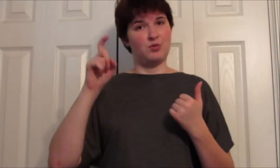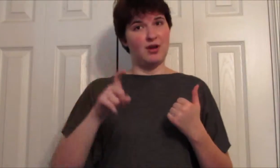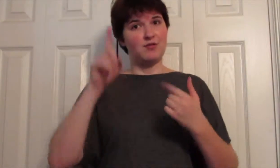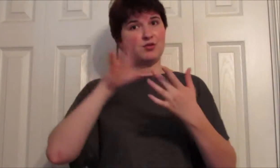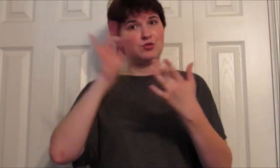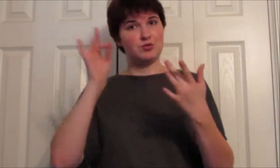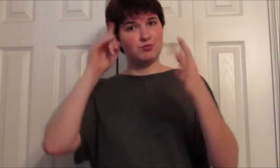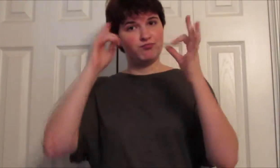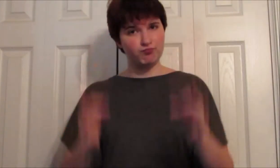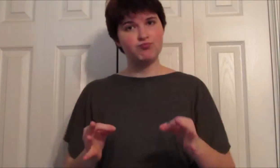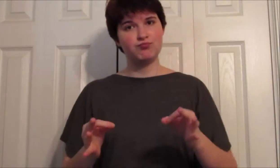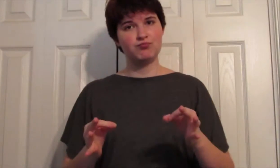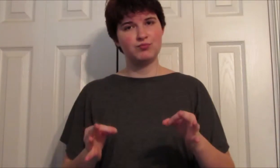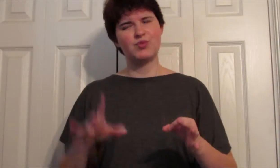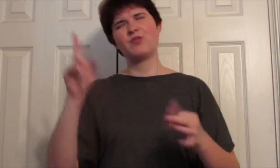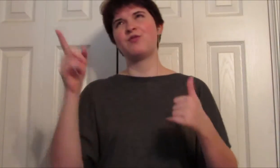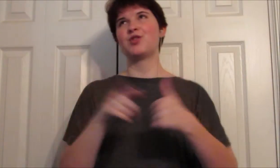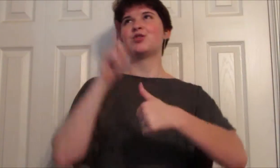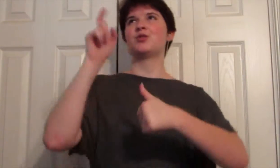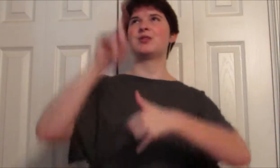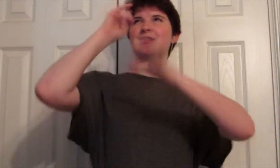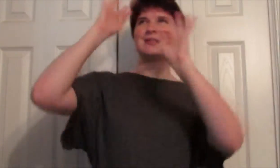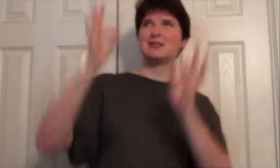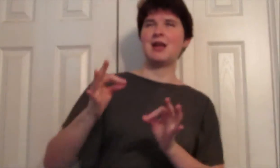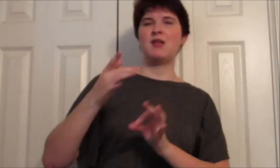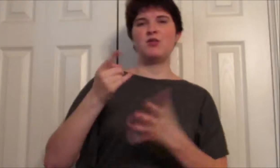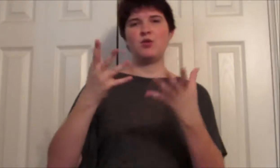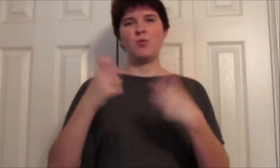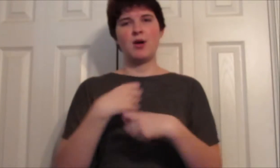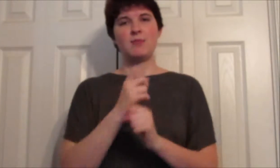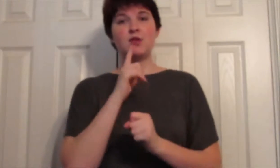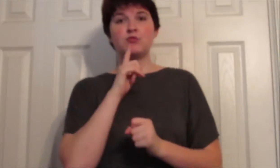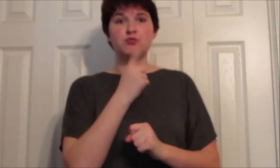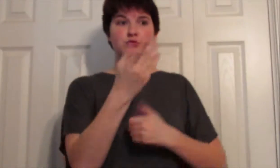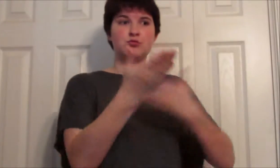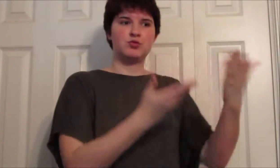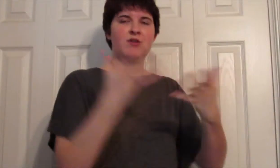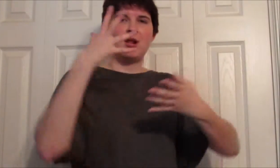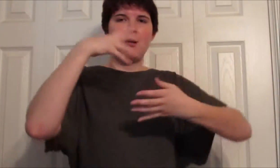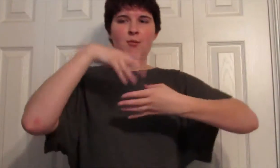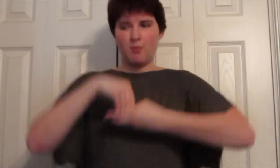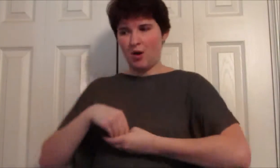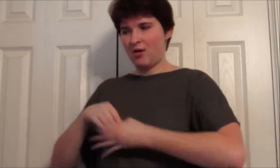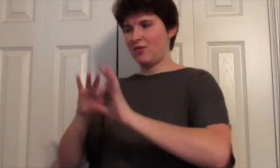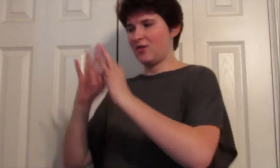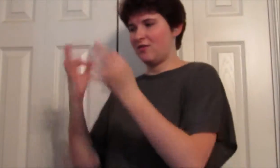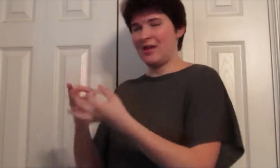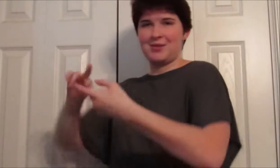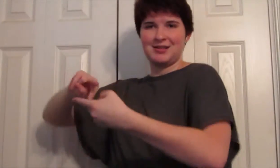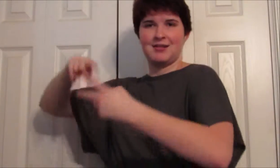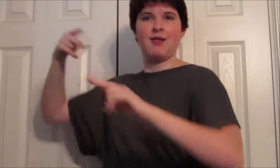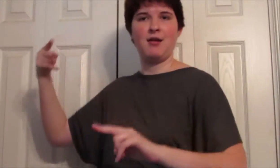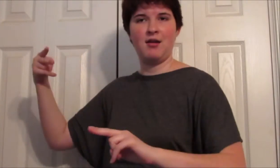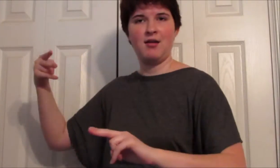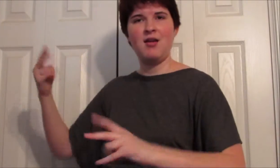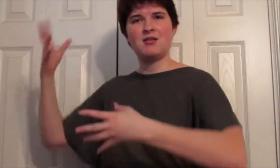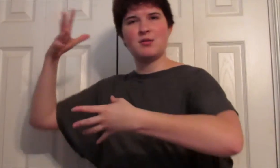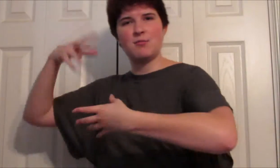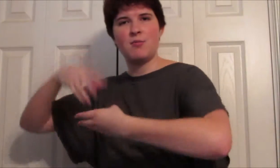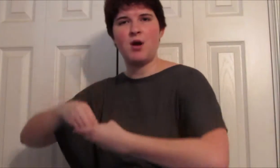choose. The first thing you have to do is make the decision that you want to make true serving a part of your family DNA. It is part